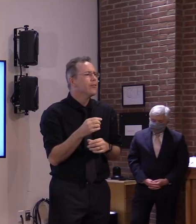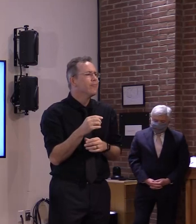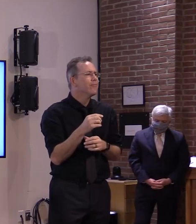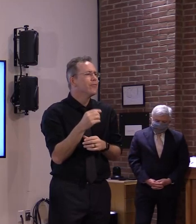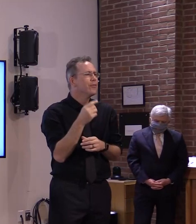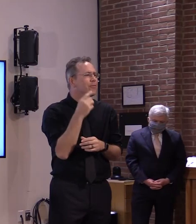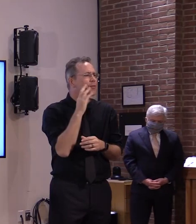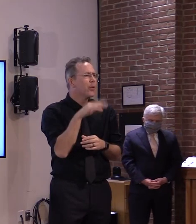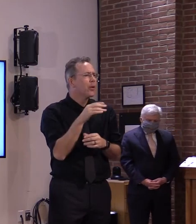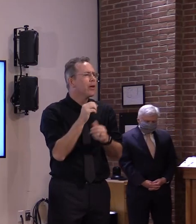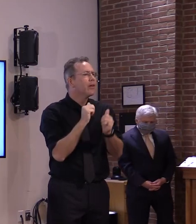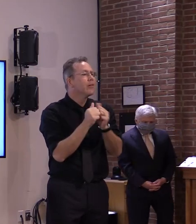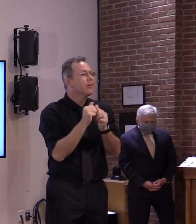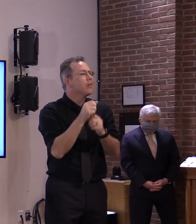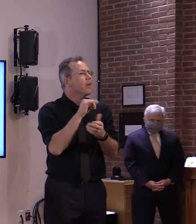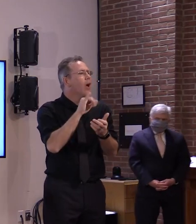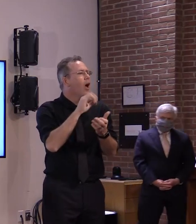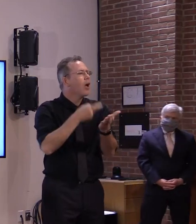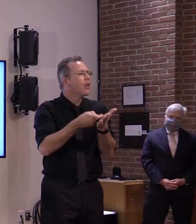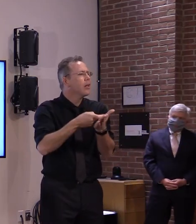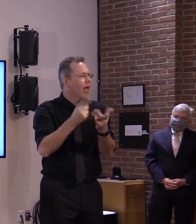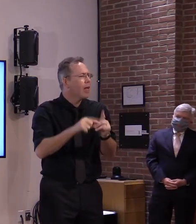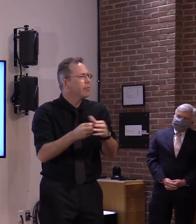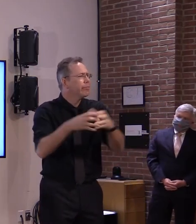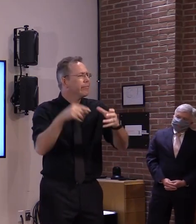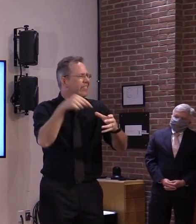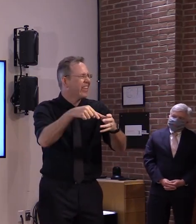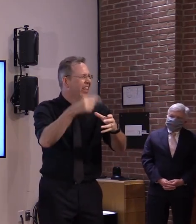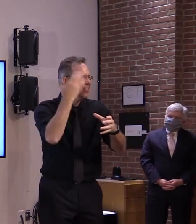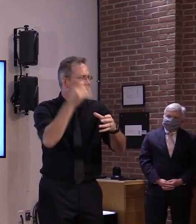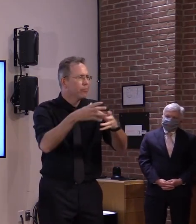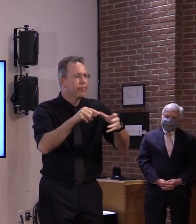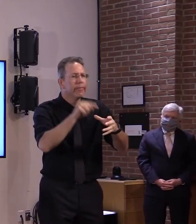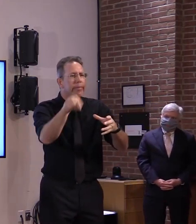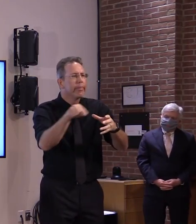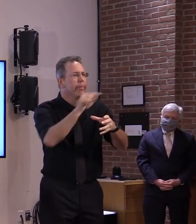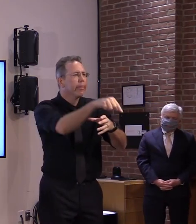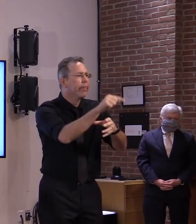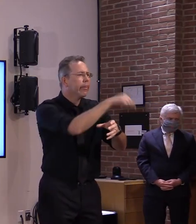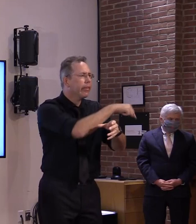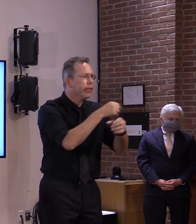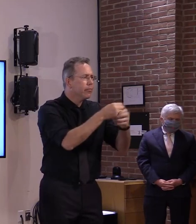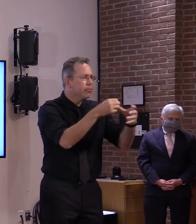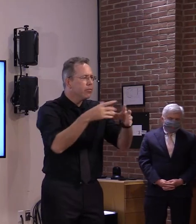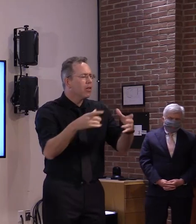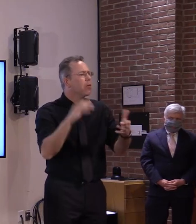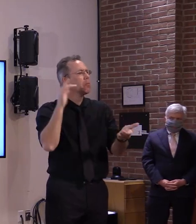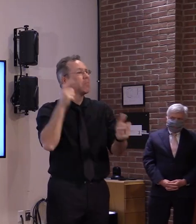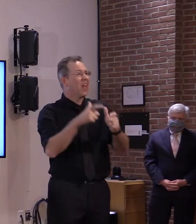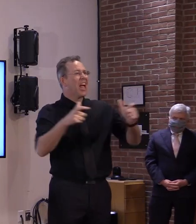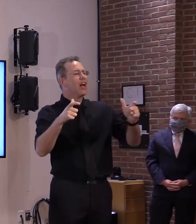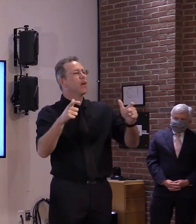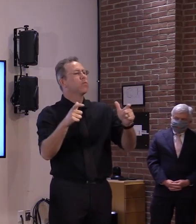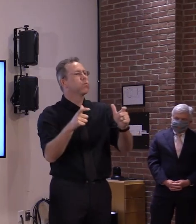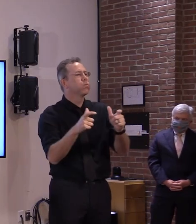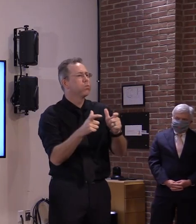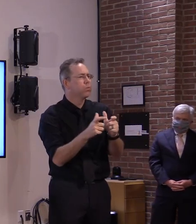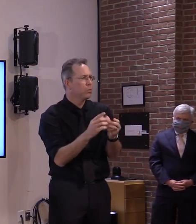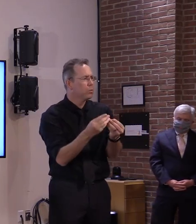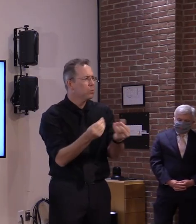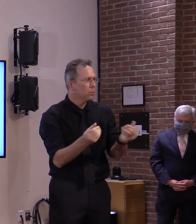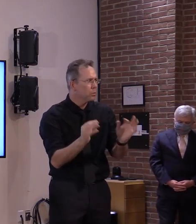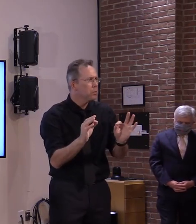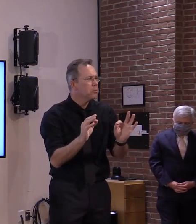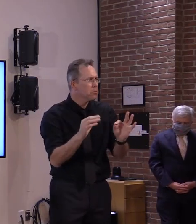Vermont, which is quieting down now. It's up to 116 cases, just increased a